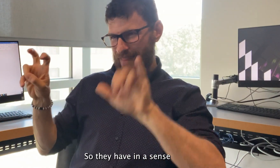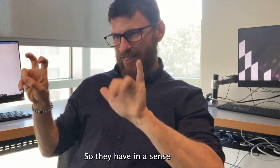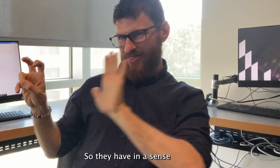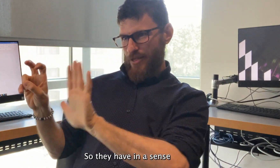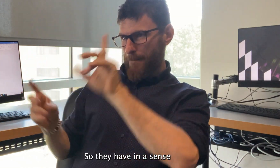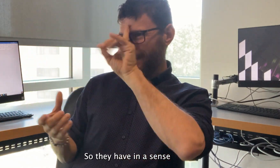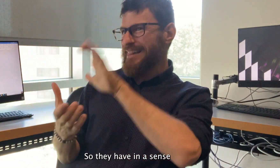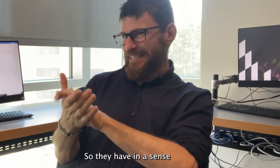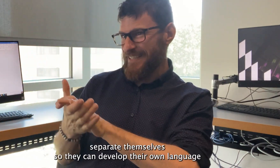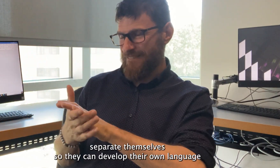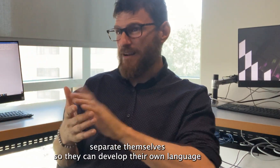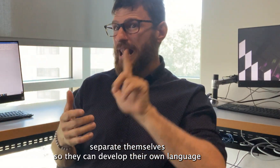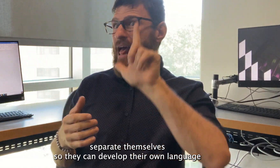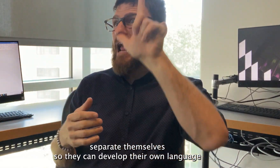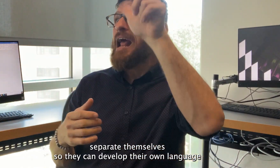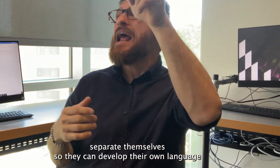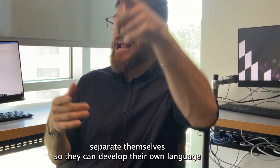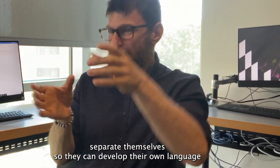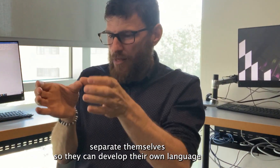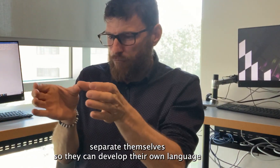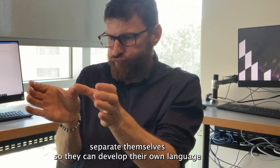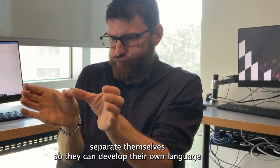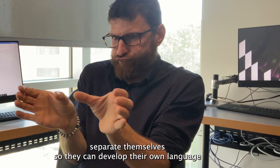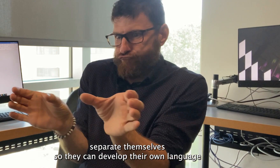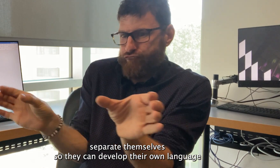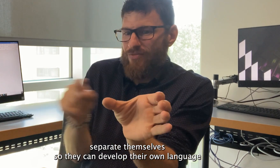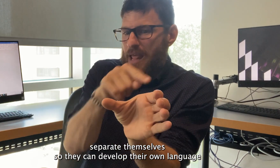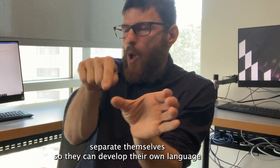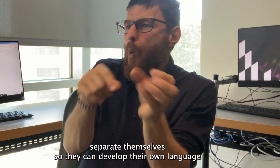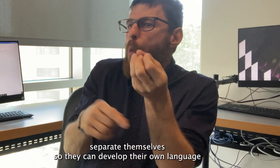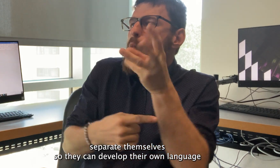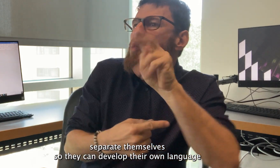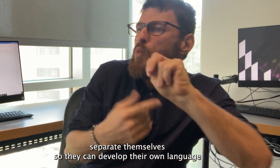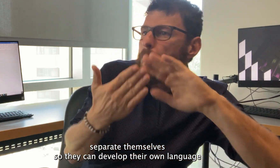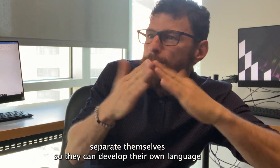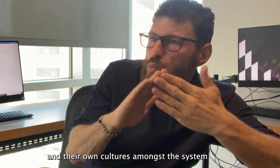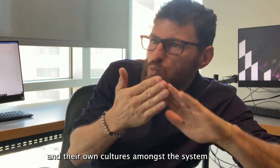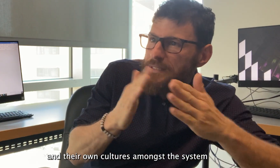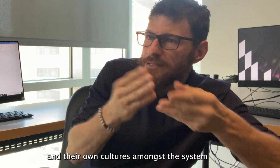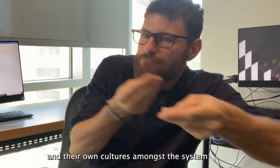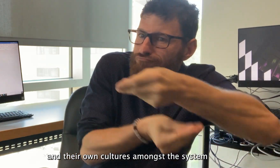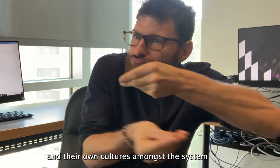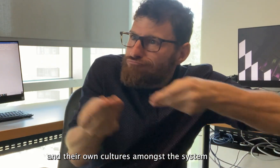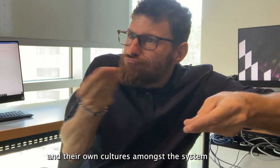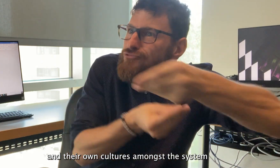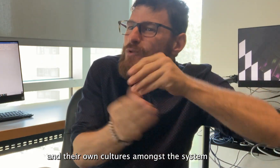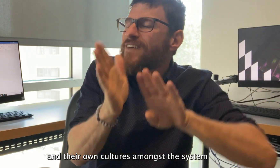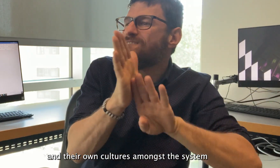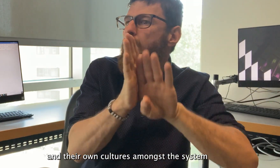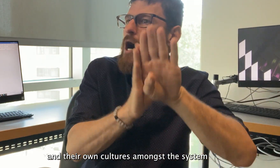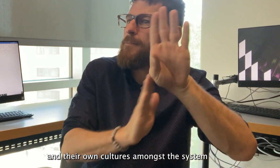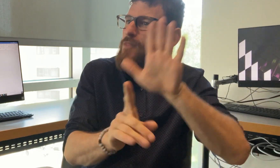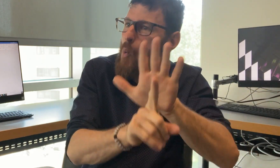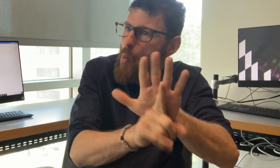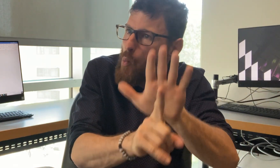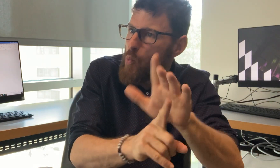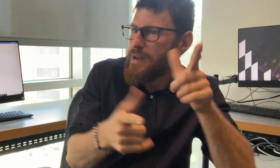sense, separate themselves so they can develop their own language and their own cultures amongst the system,